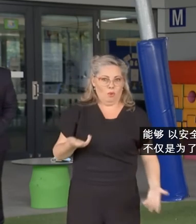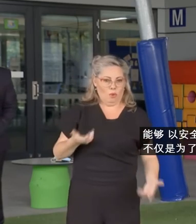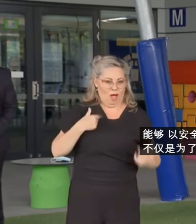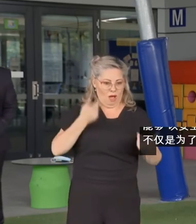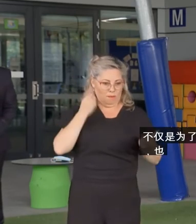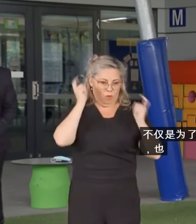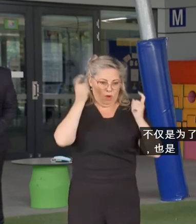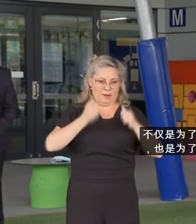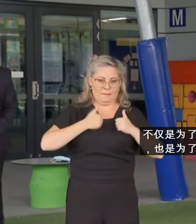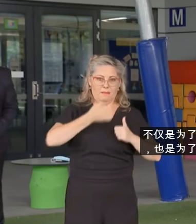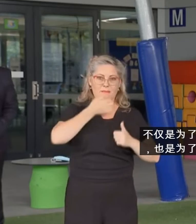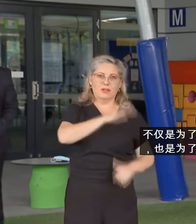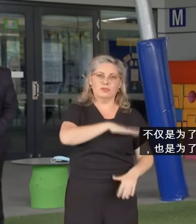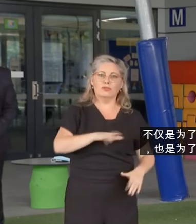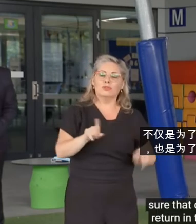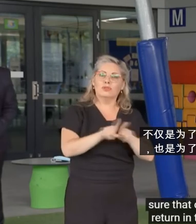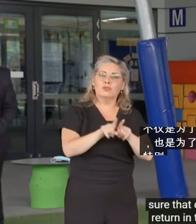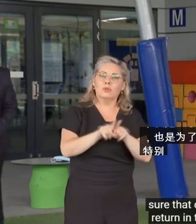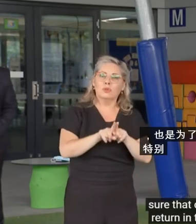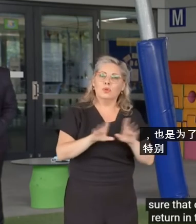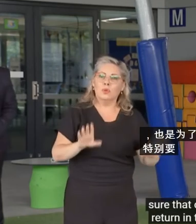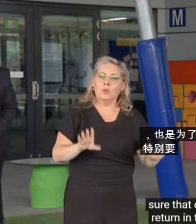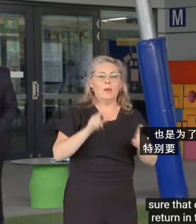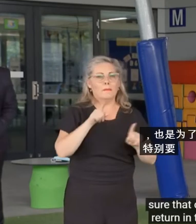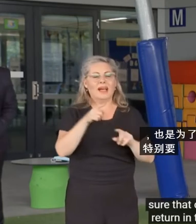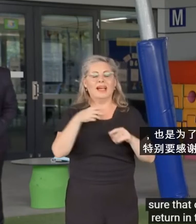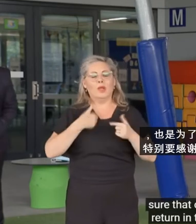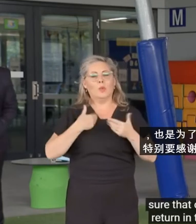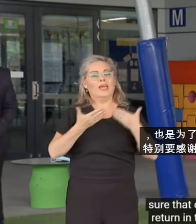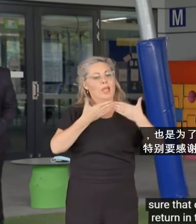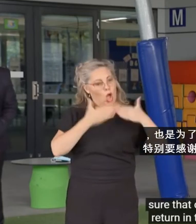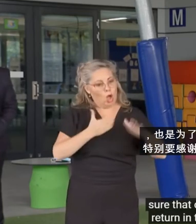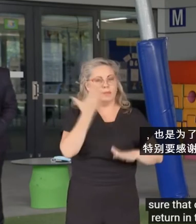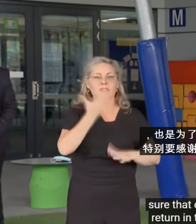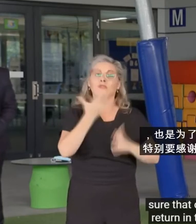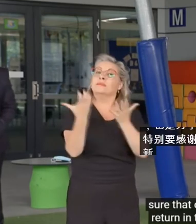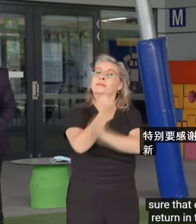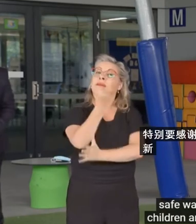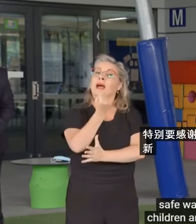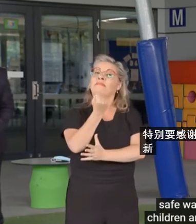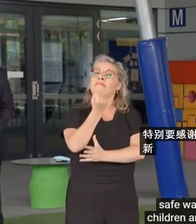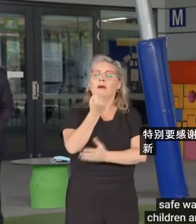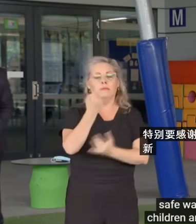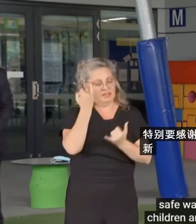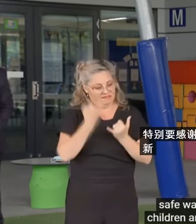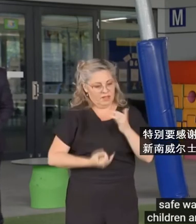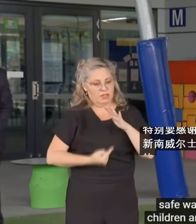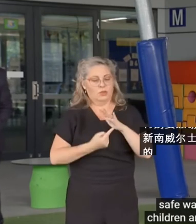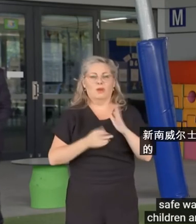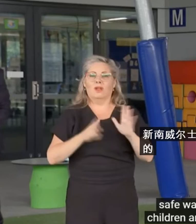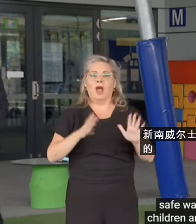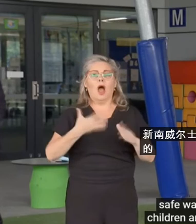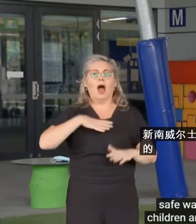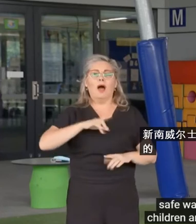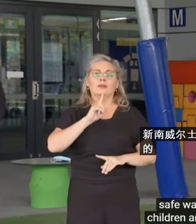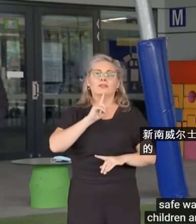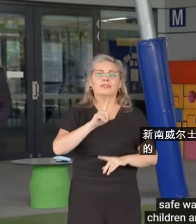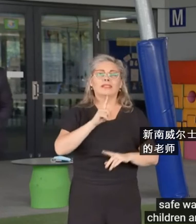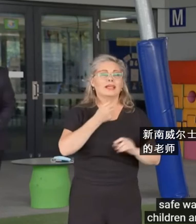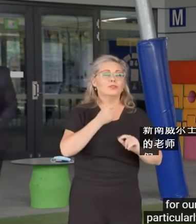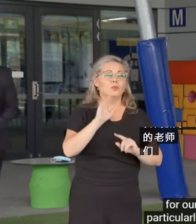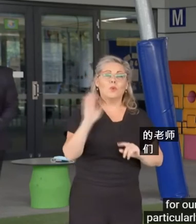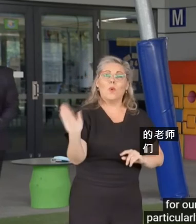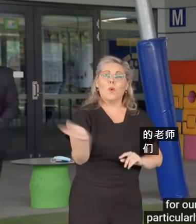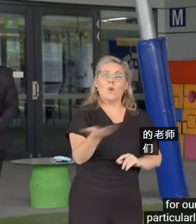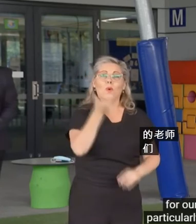just for our children and parents, but also for our teachers. And I particularly want to thank our teachers right across New South Wales. I want to thank, as Sarah said,